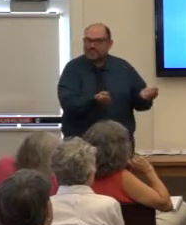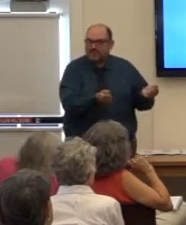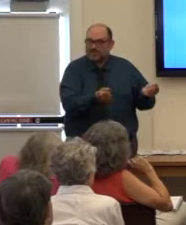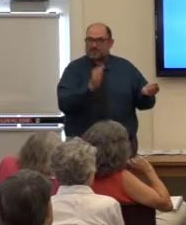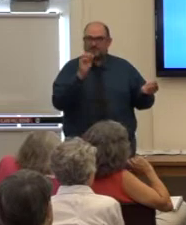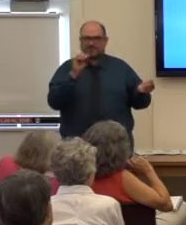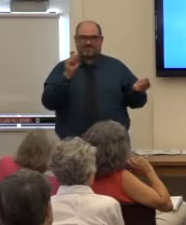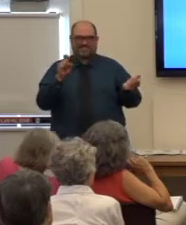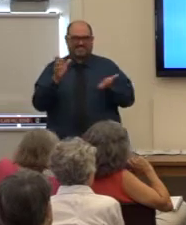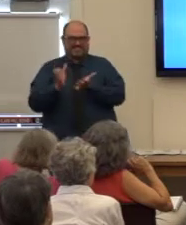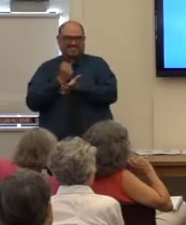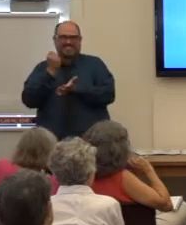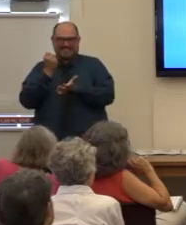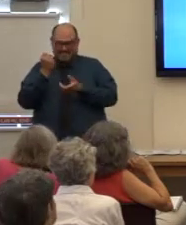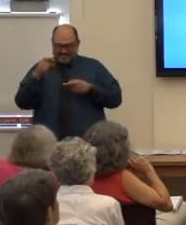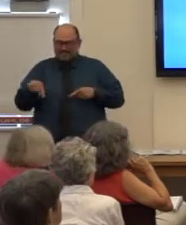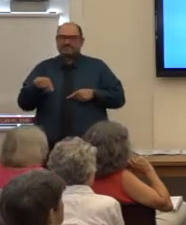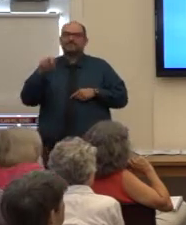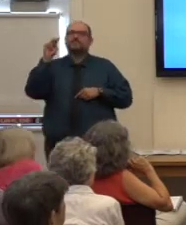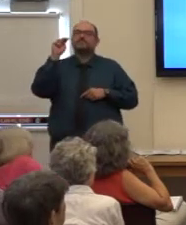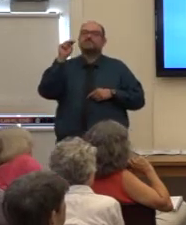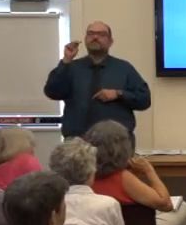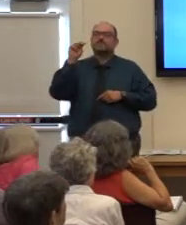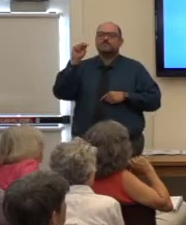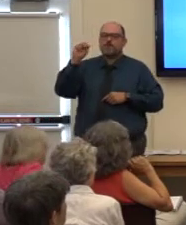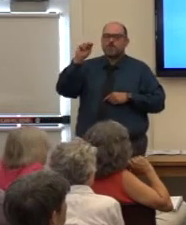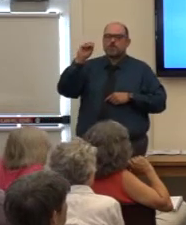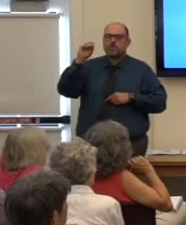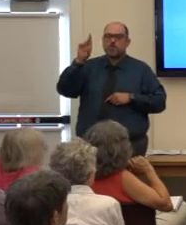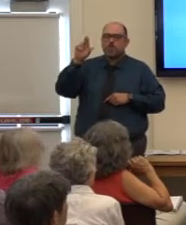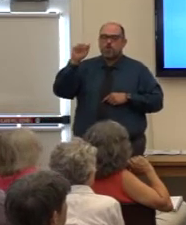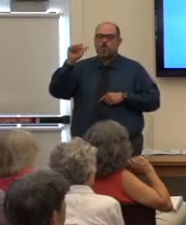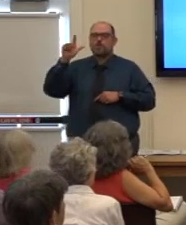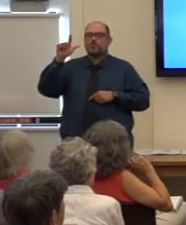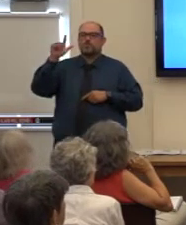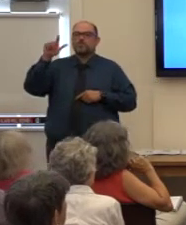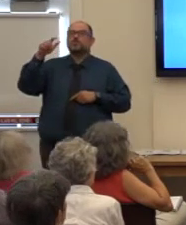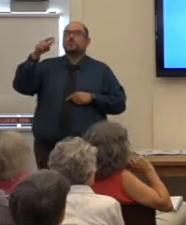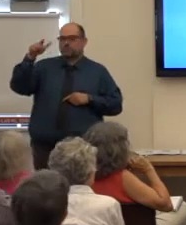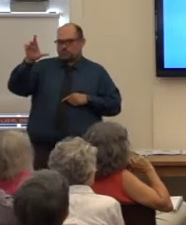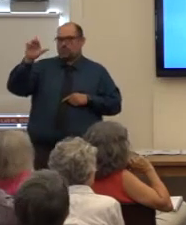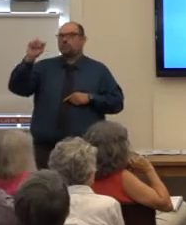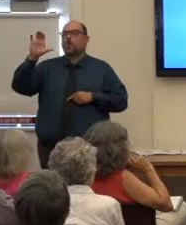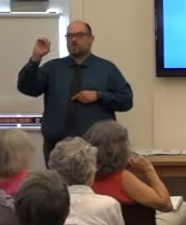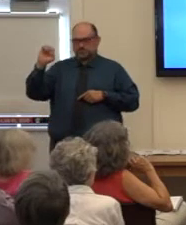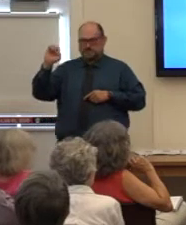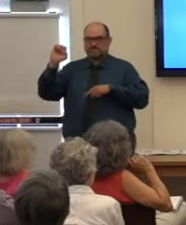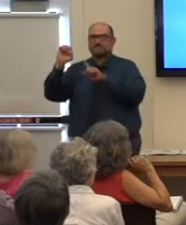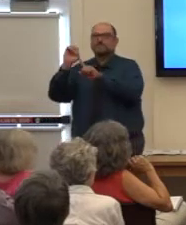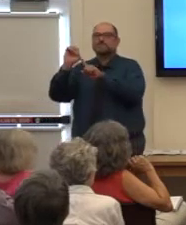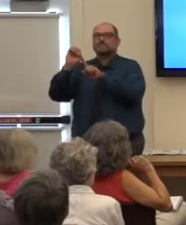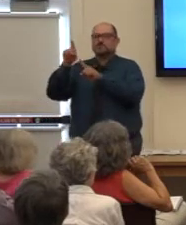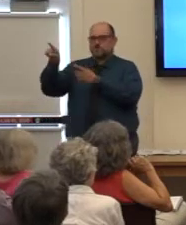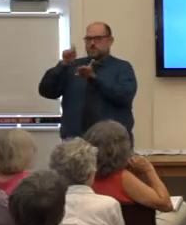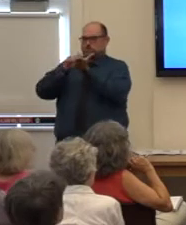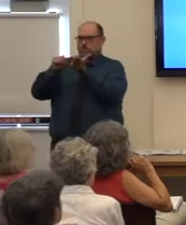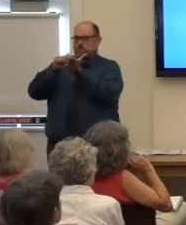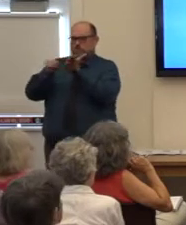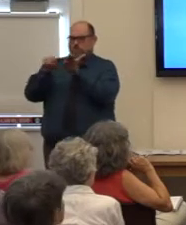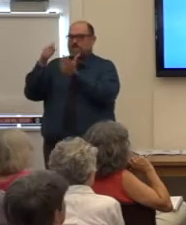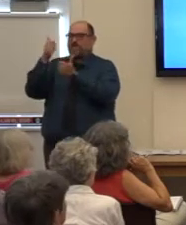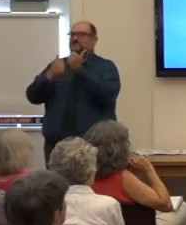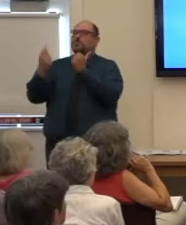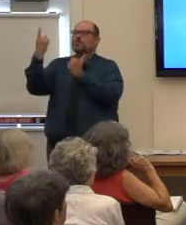in the introduction to Everyone Here Spoke Sign Language that within 2 years of the completion of her